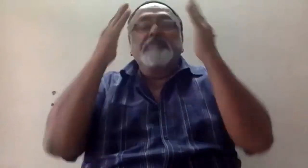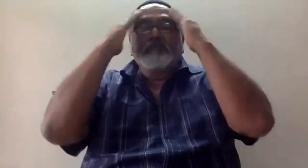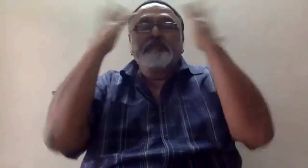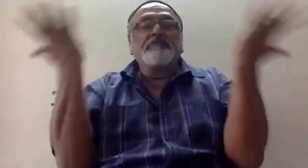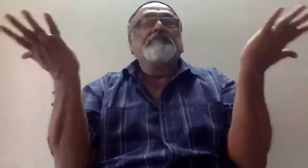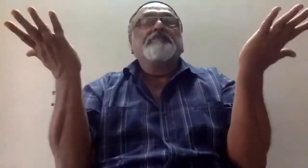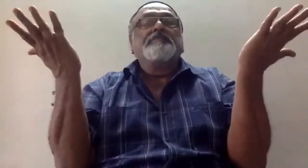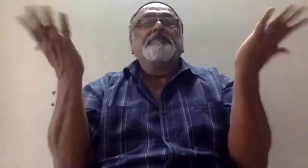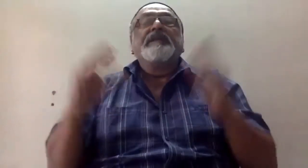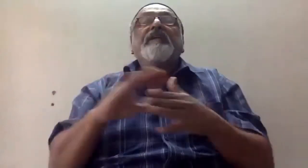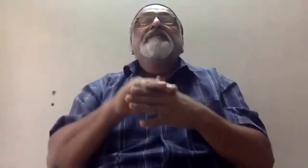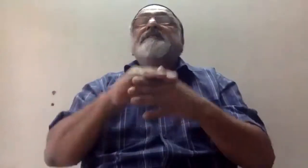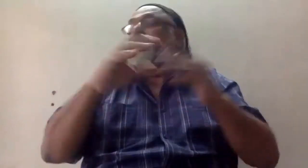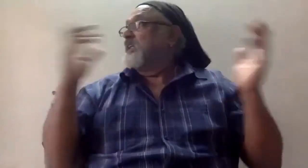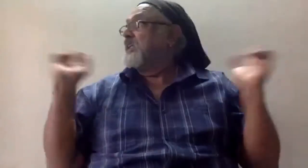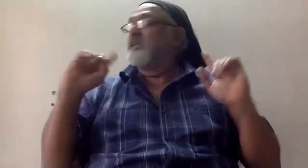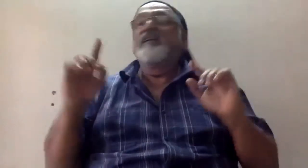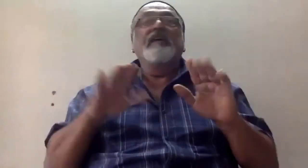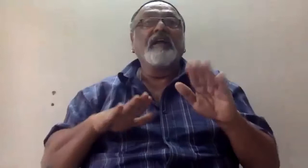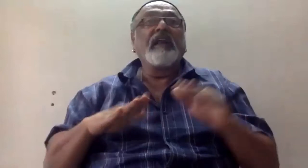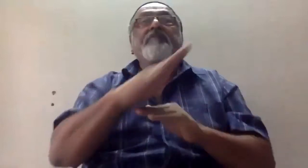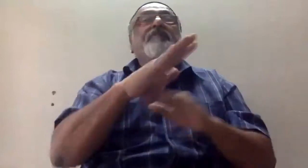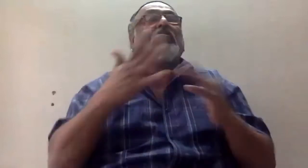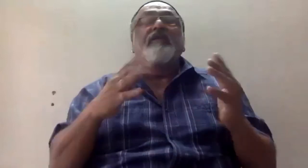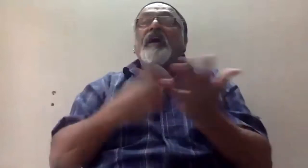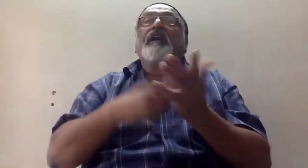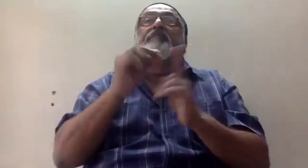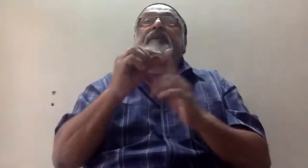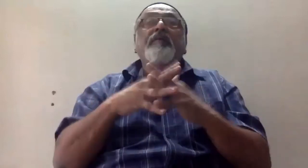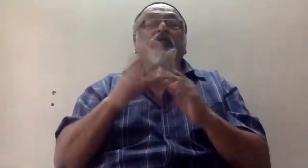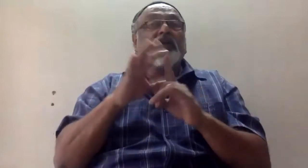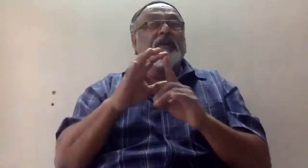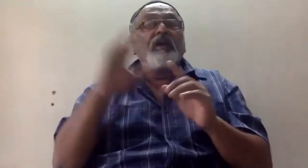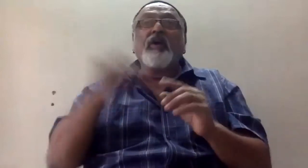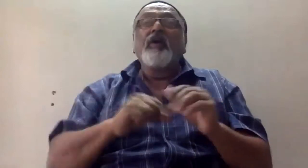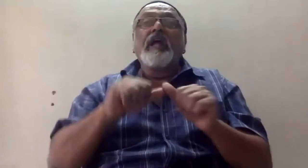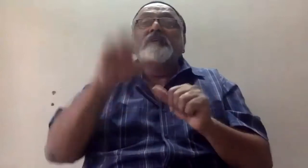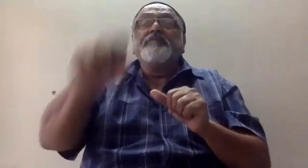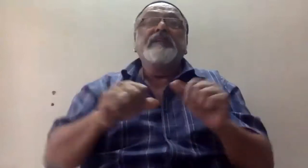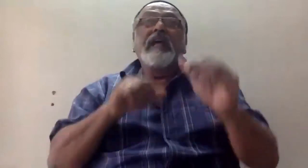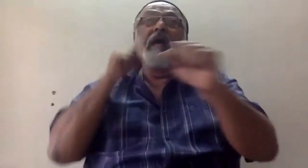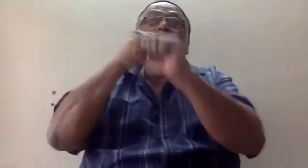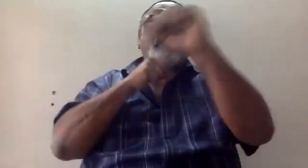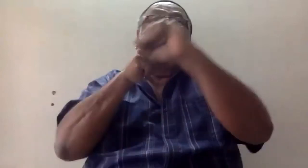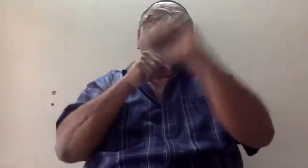in most cases. After the act came into being, after the Accessible India campaign, yes, some ramps have been